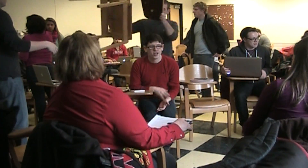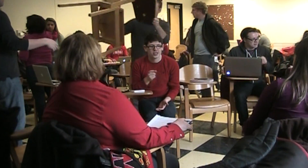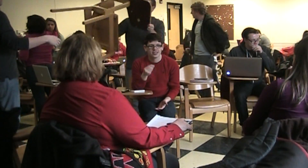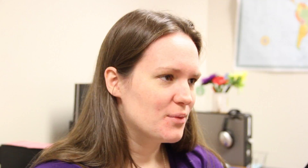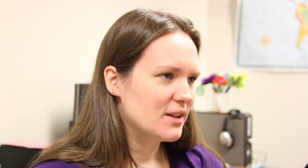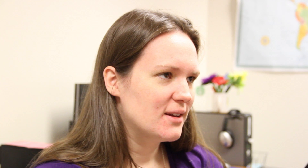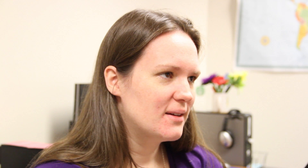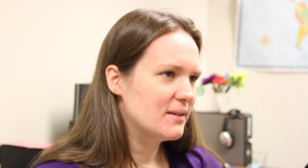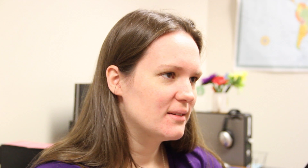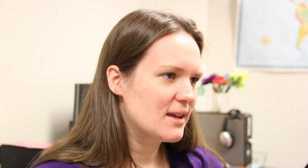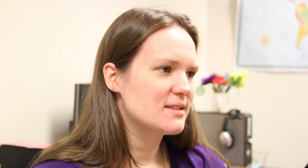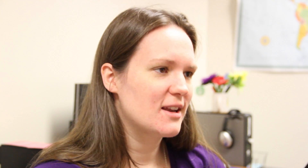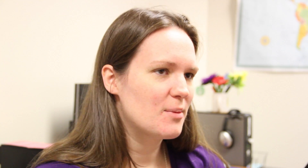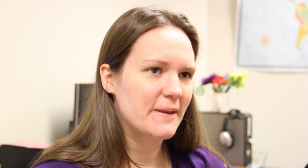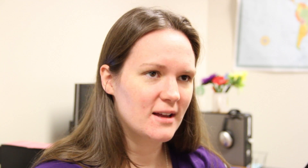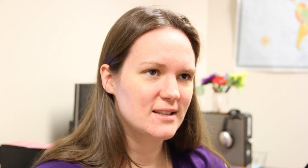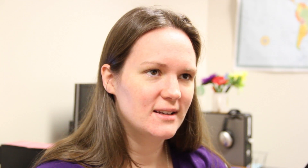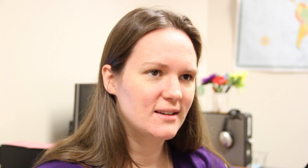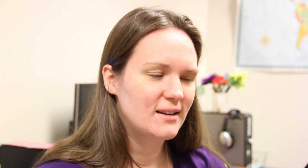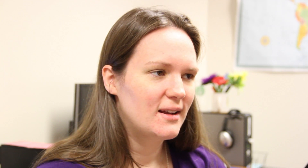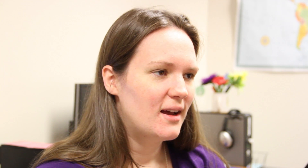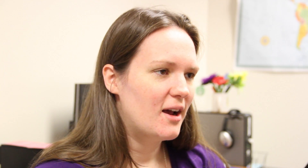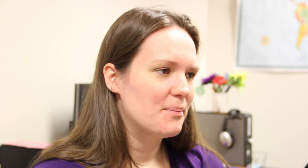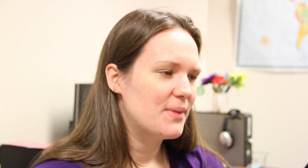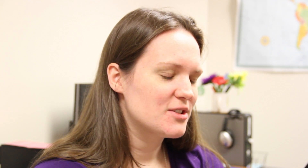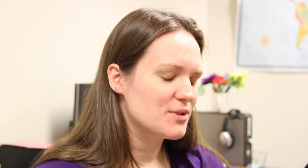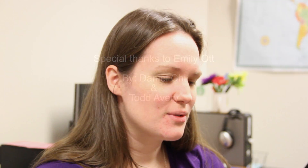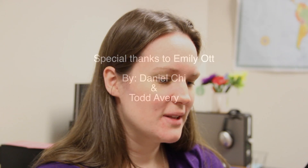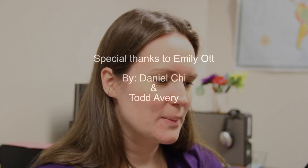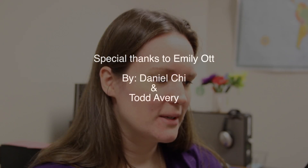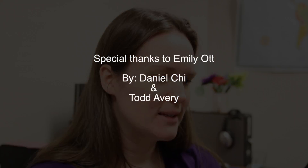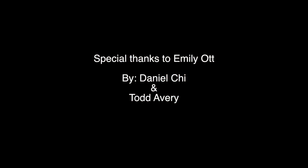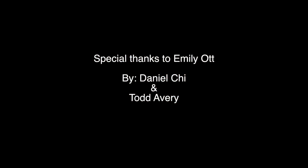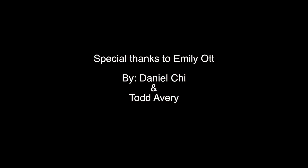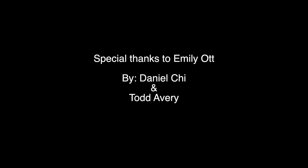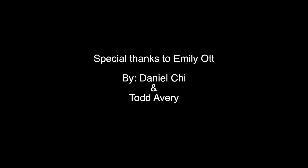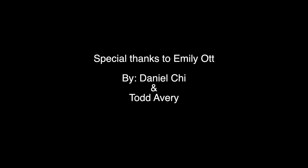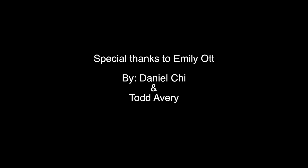understand it and really get excited about the content, that's always a good feeling.